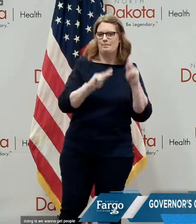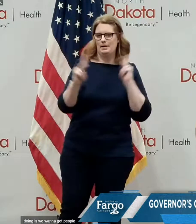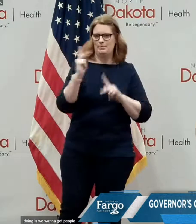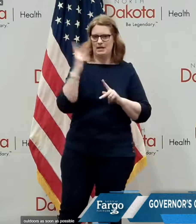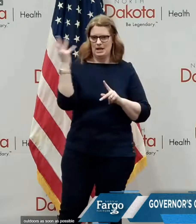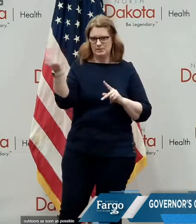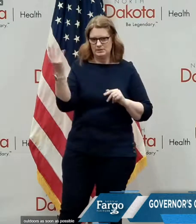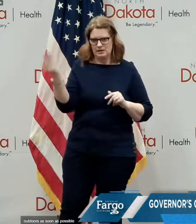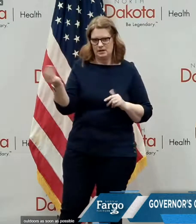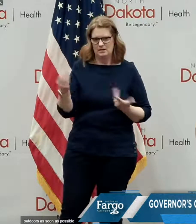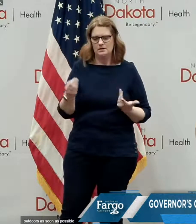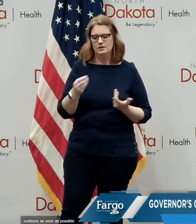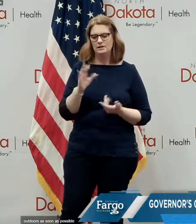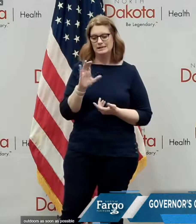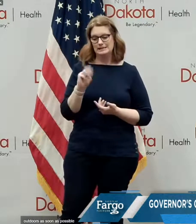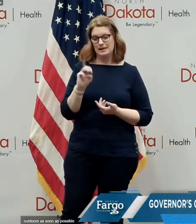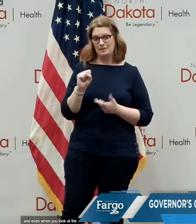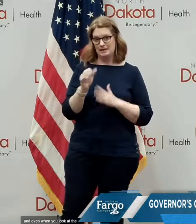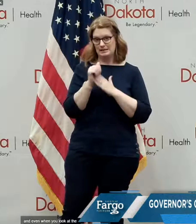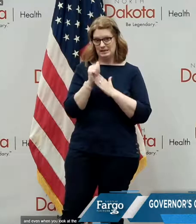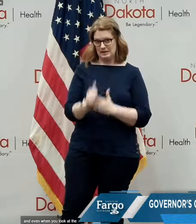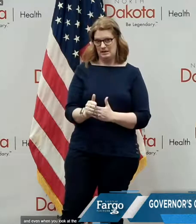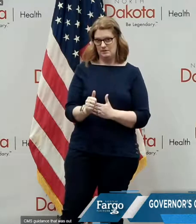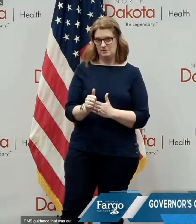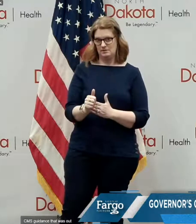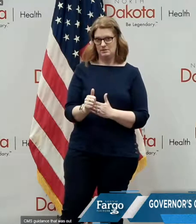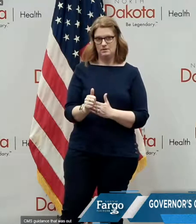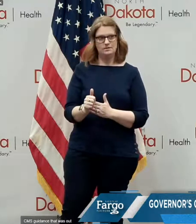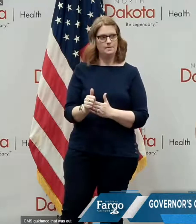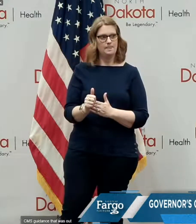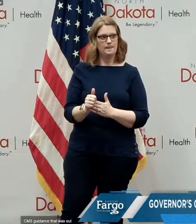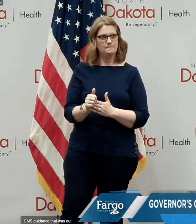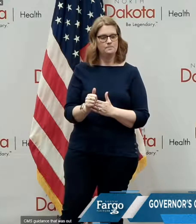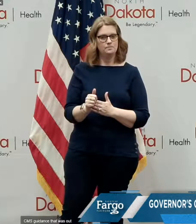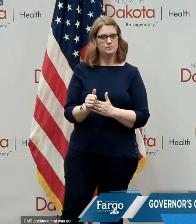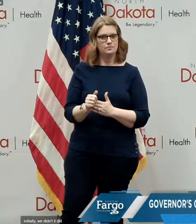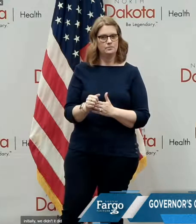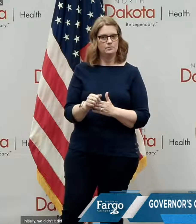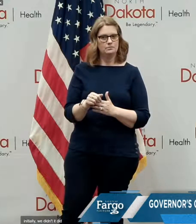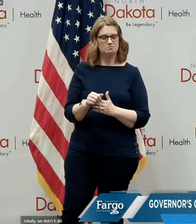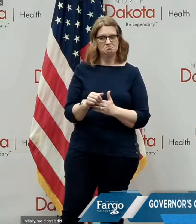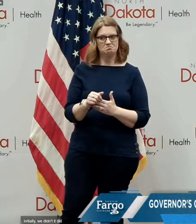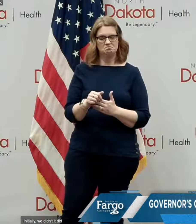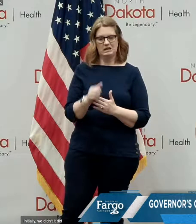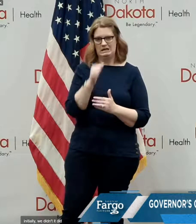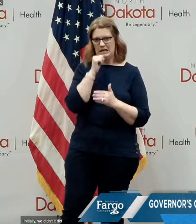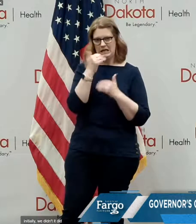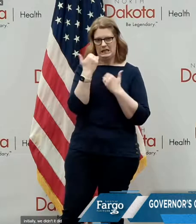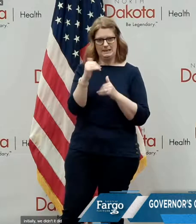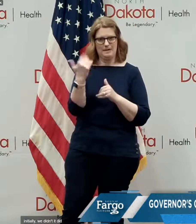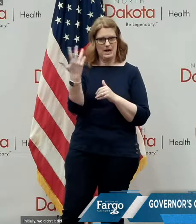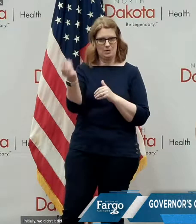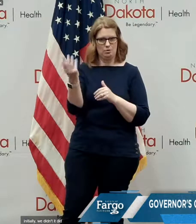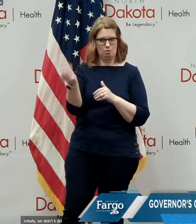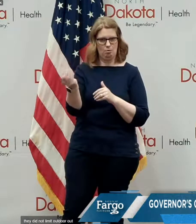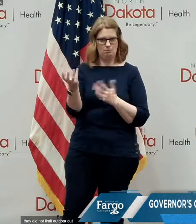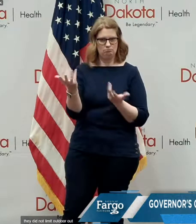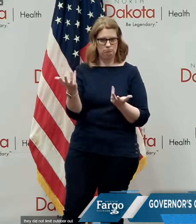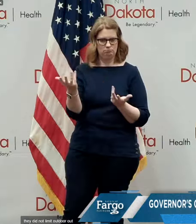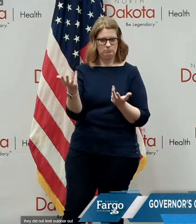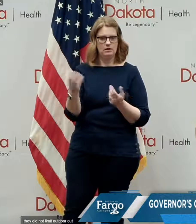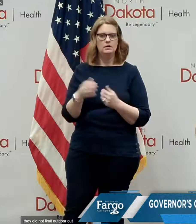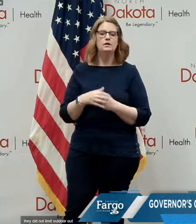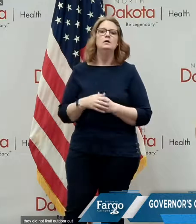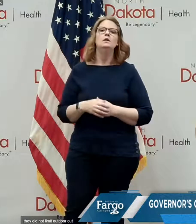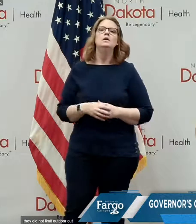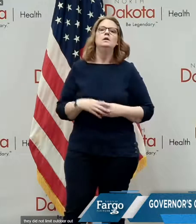even when you look at the CMS guidance that was out initially, they did not limit outdoor out of the gate. One, we